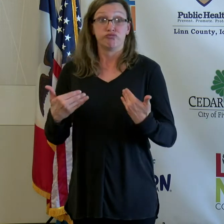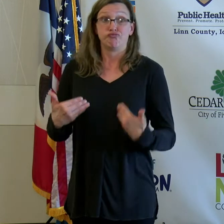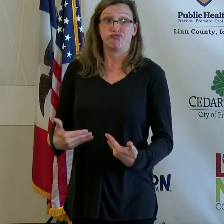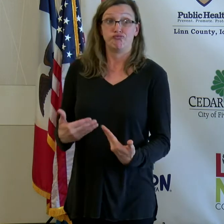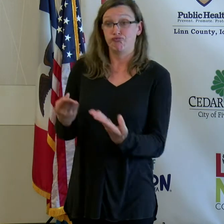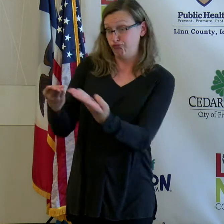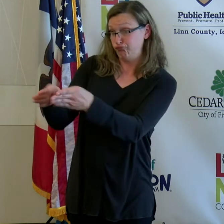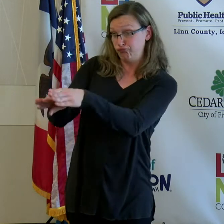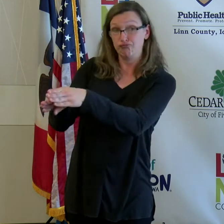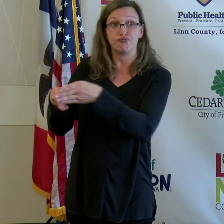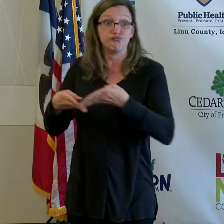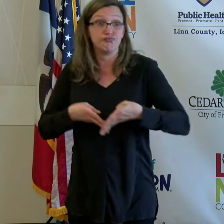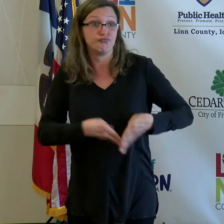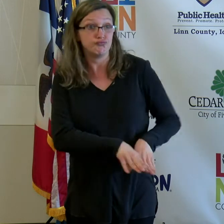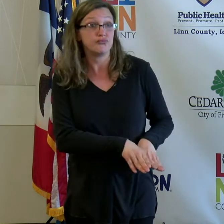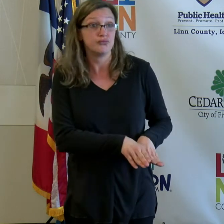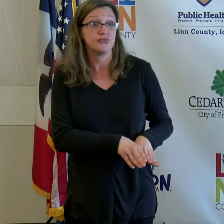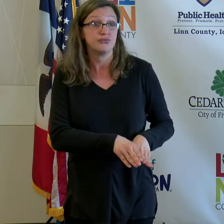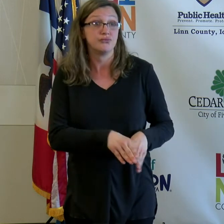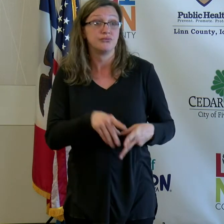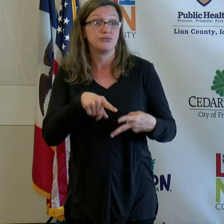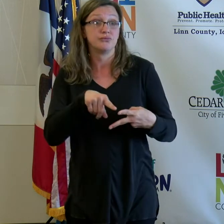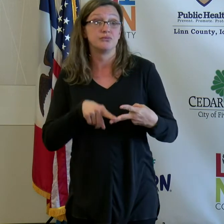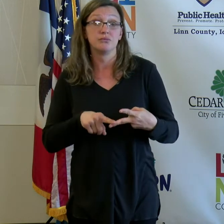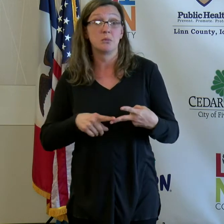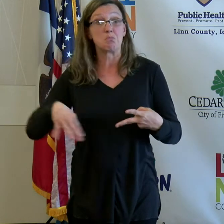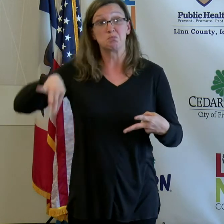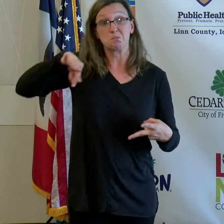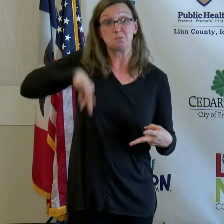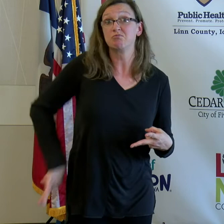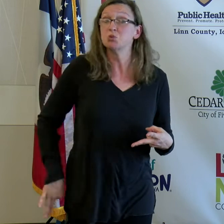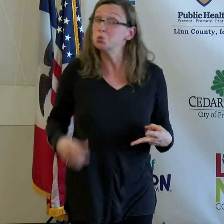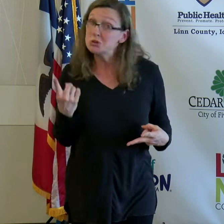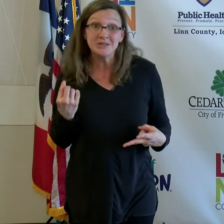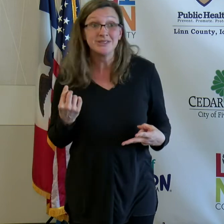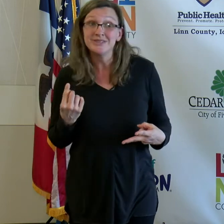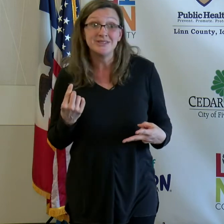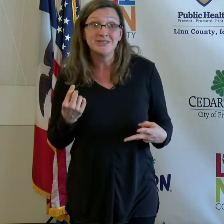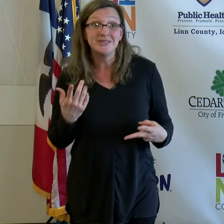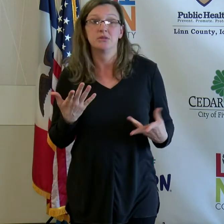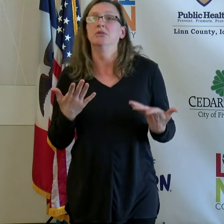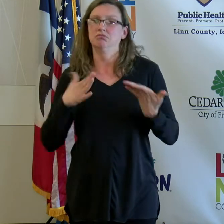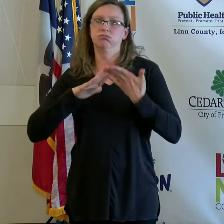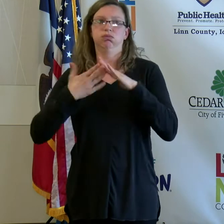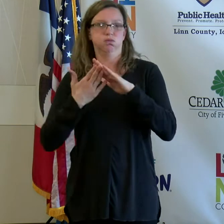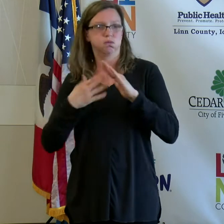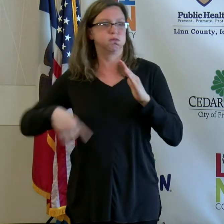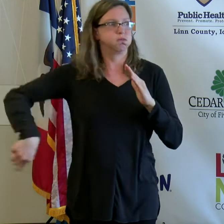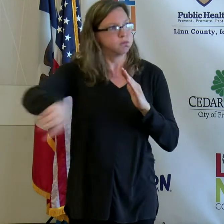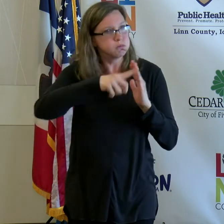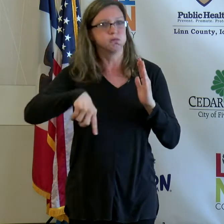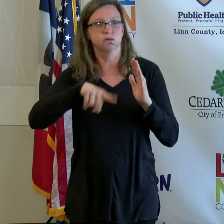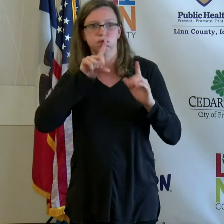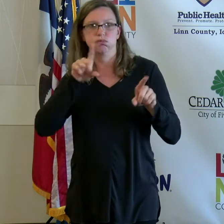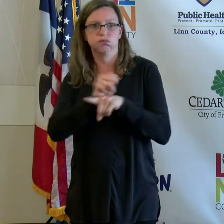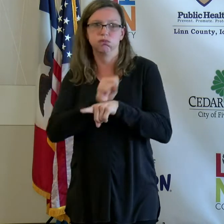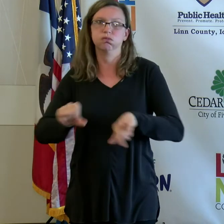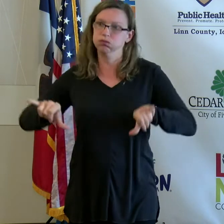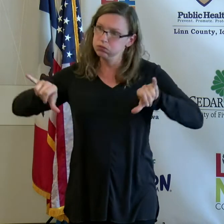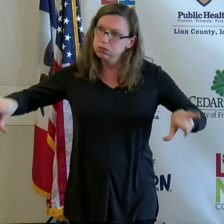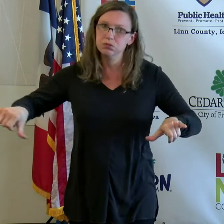that our community is stepping up to this public health challenge, and we will continue to work with the